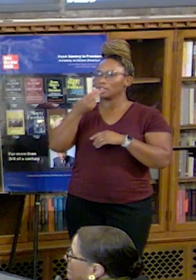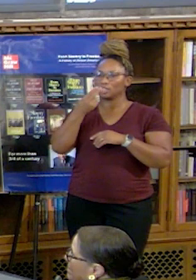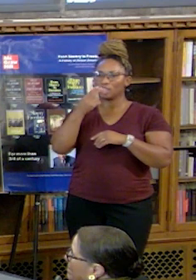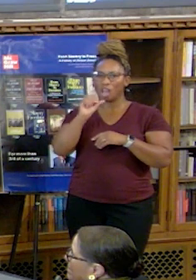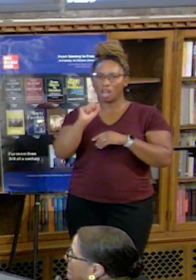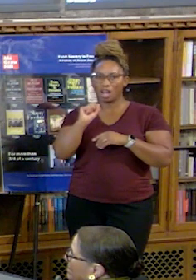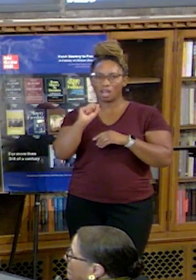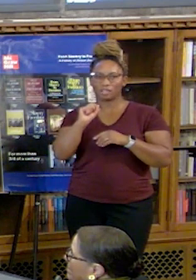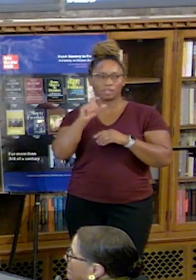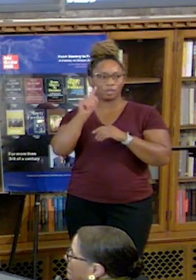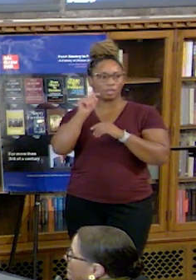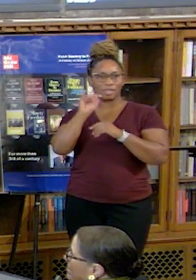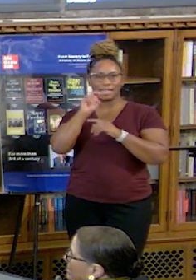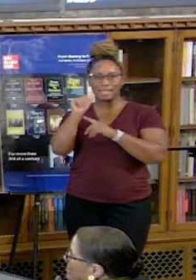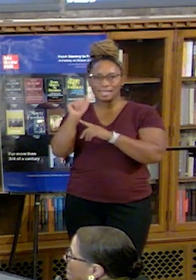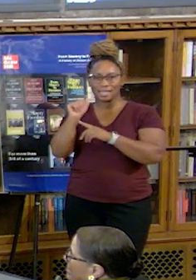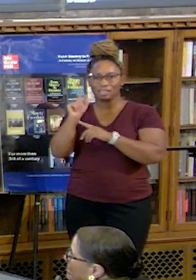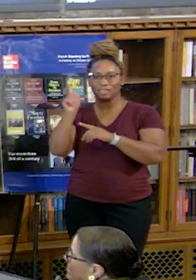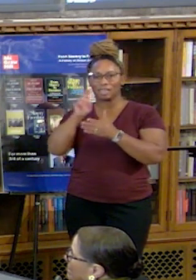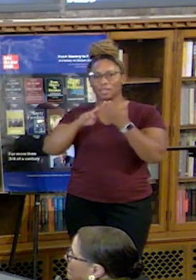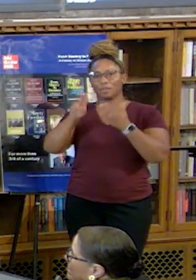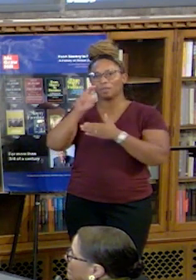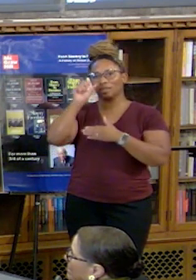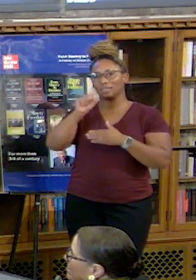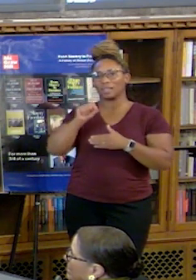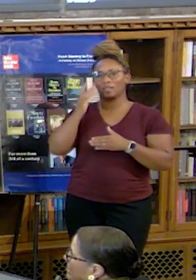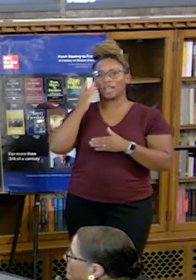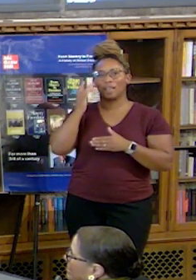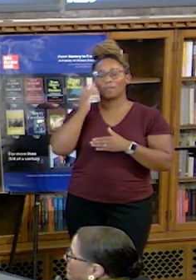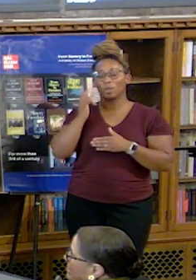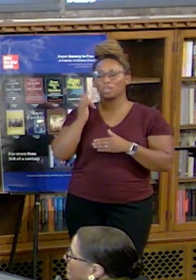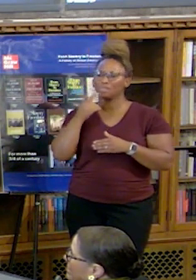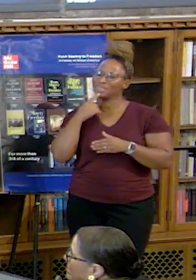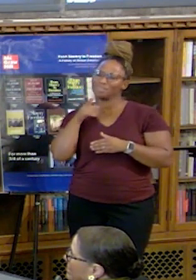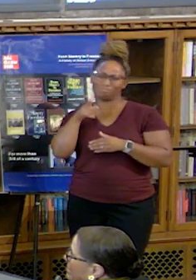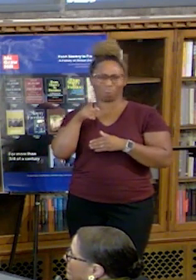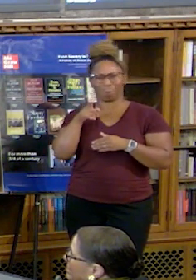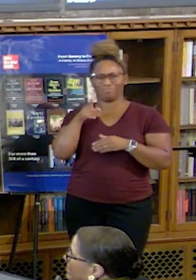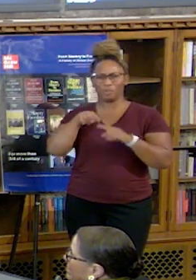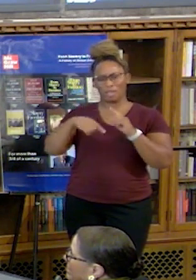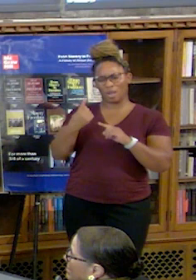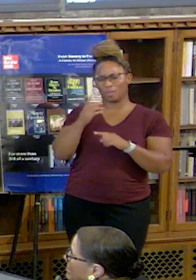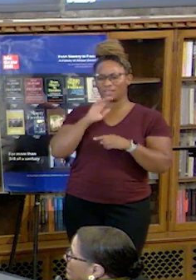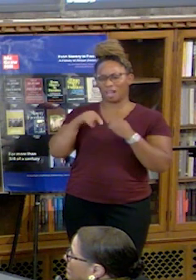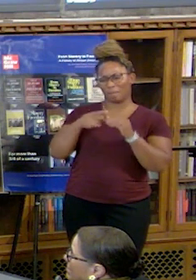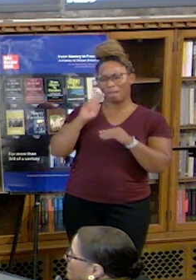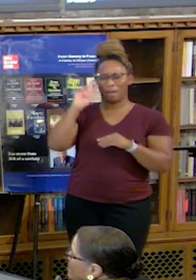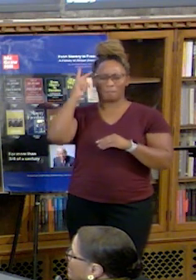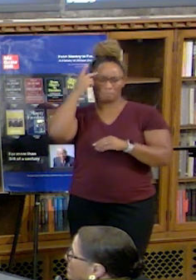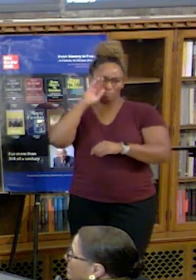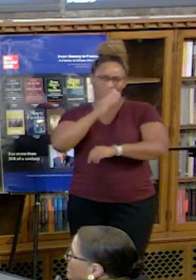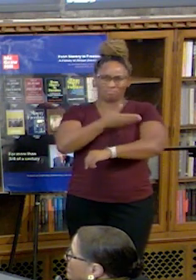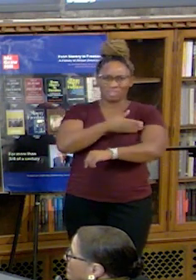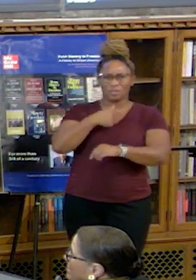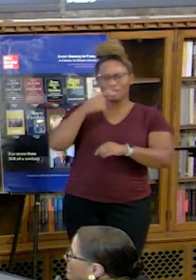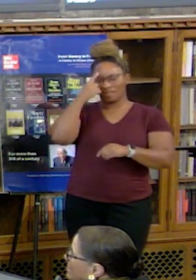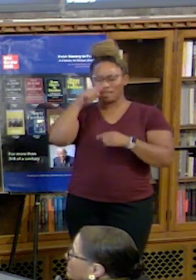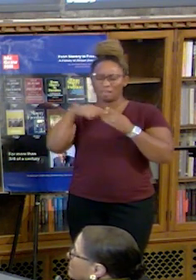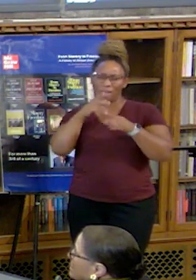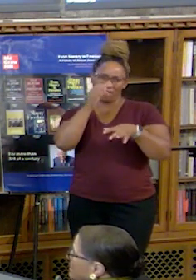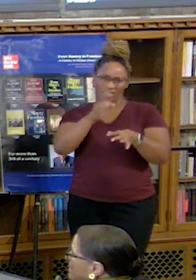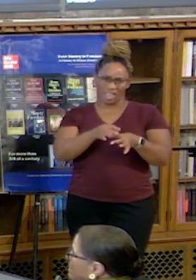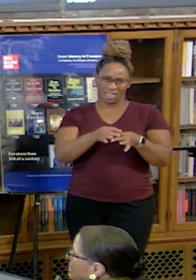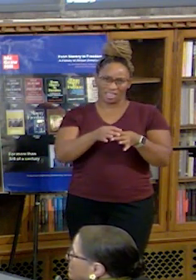somewhere T Davidson who's now at the University of Southern California who would be like you can't just talk about this in terms of power you